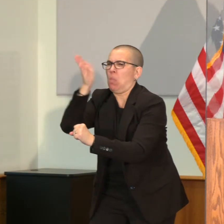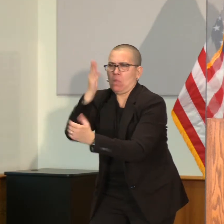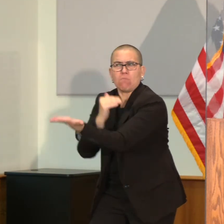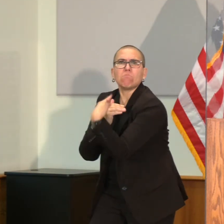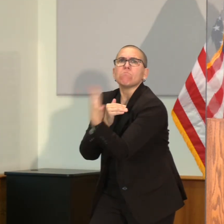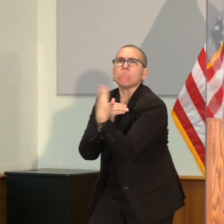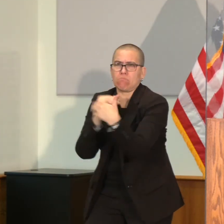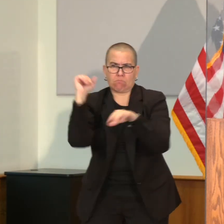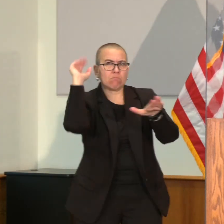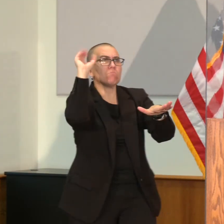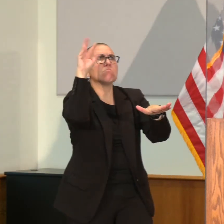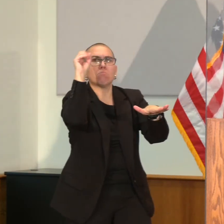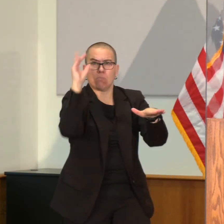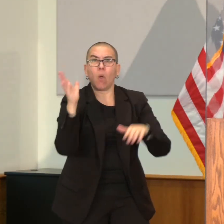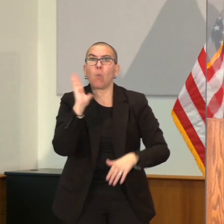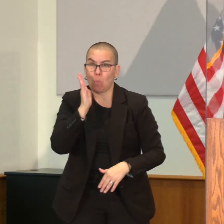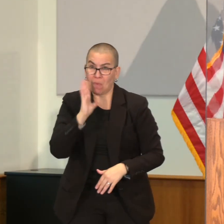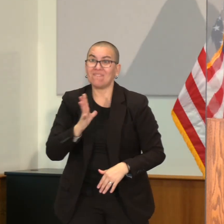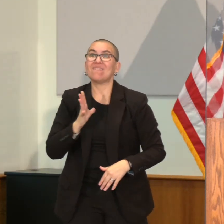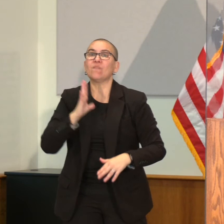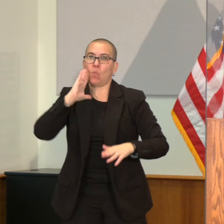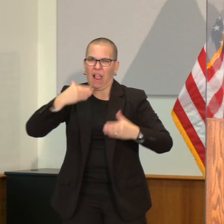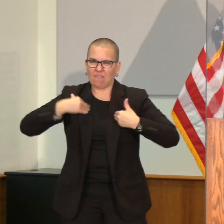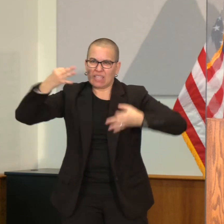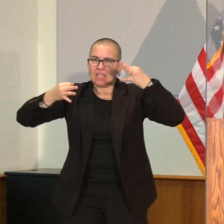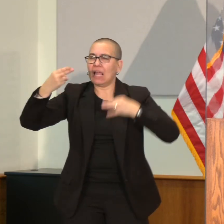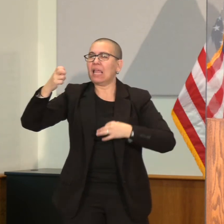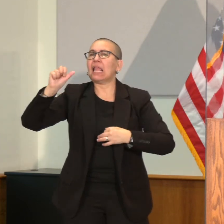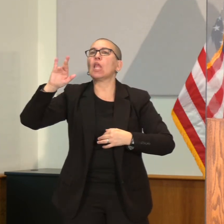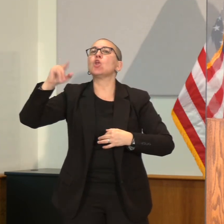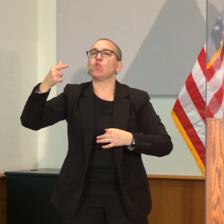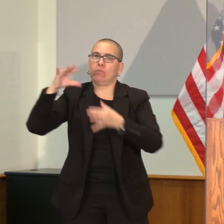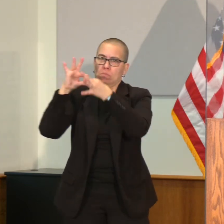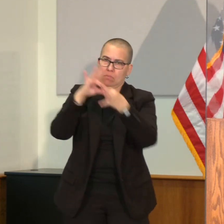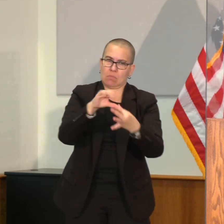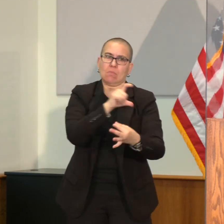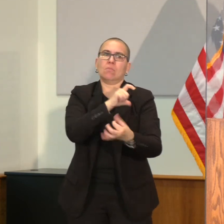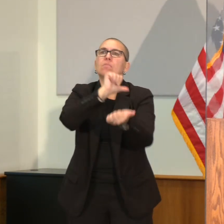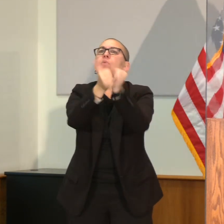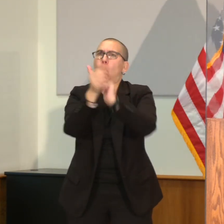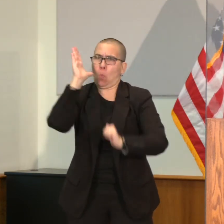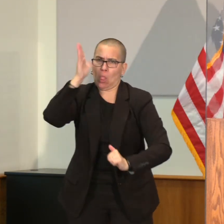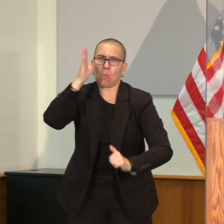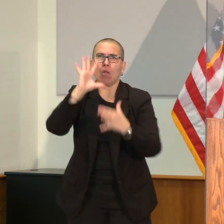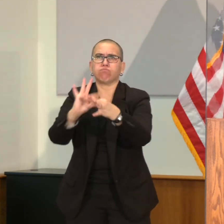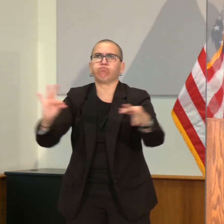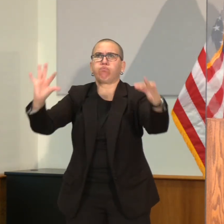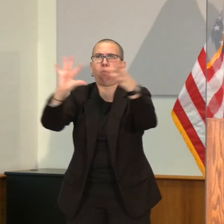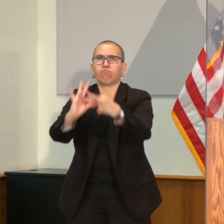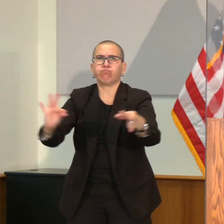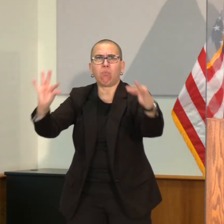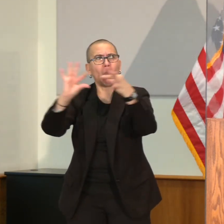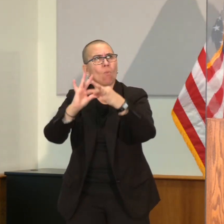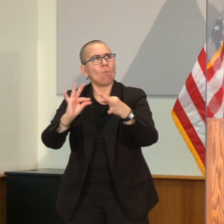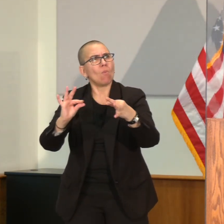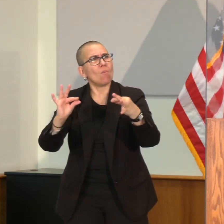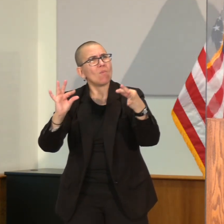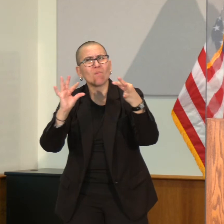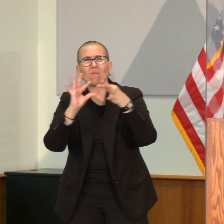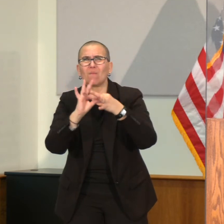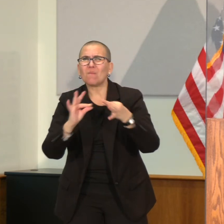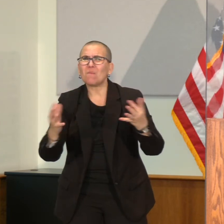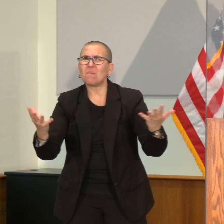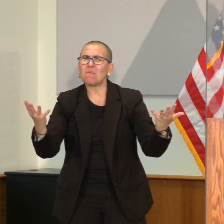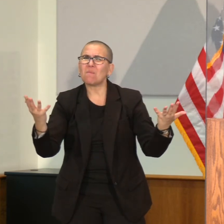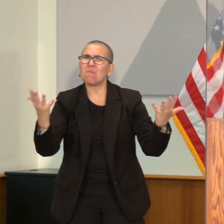would hold hearings on police reform and accountability. Unfortunately, Senator Gazelka